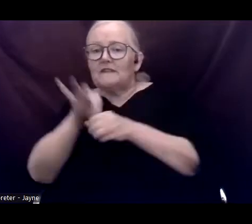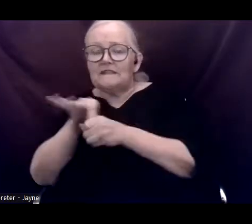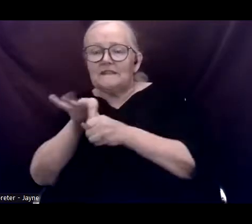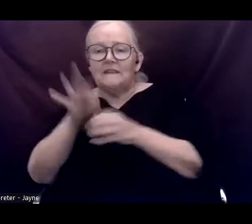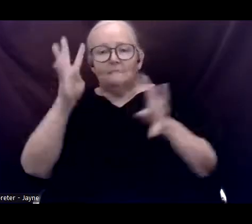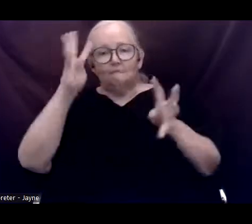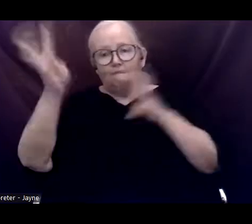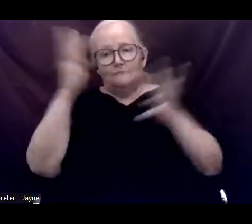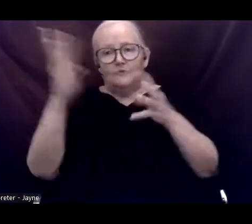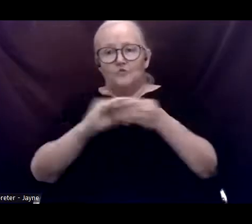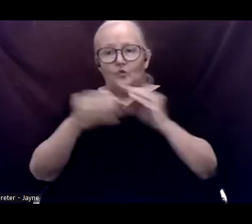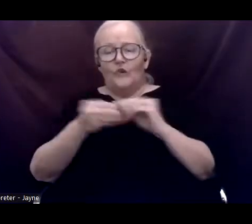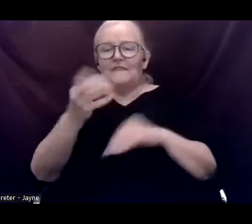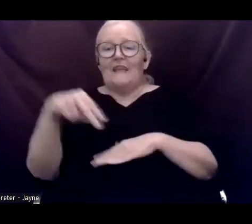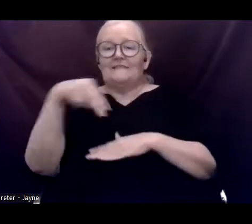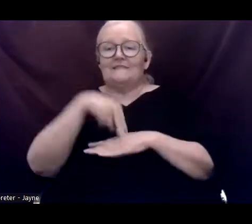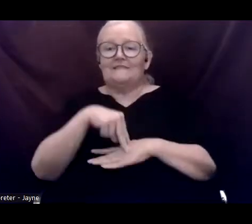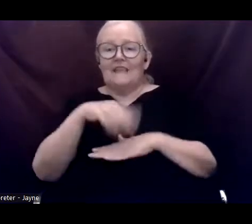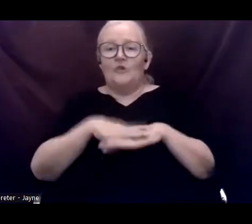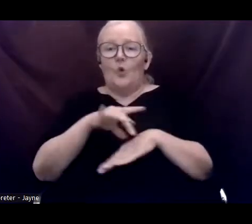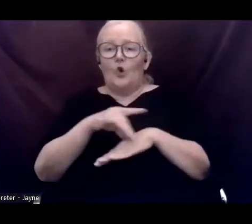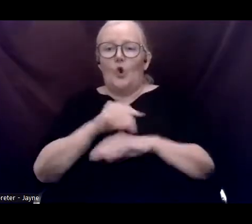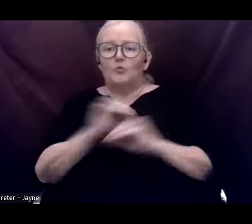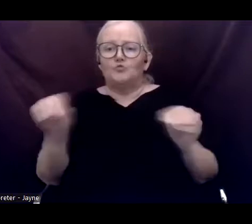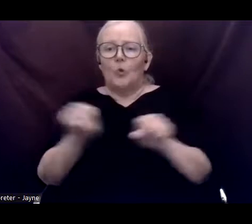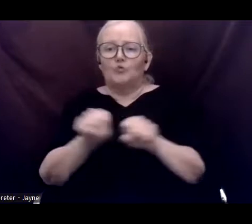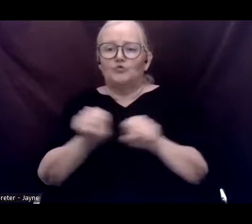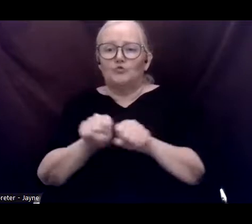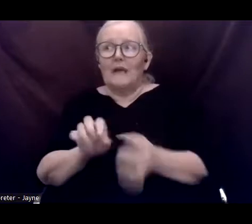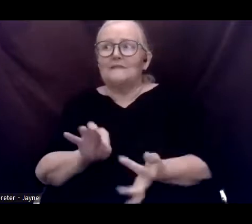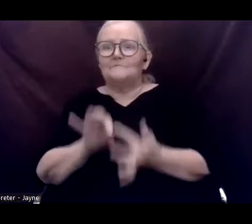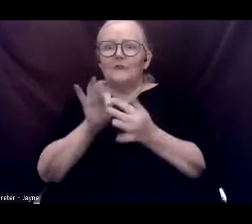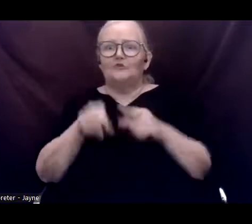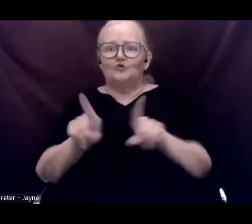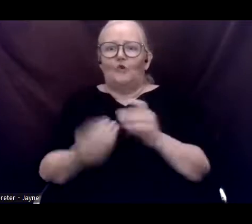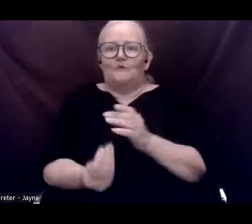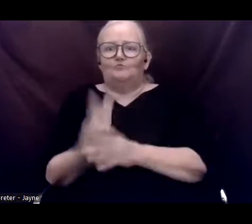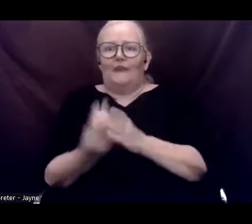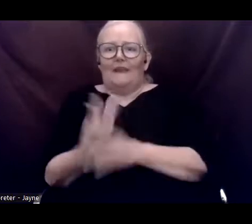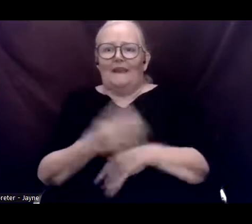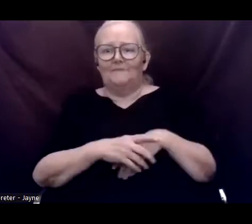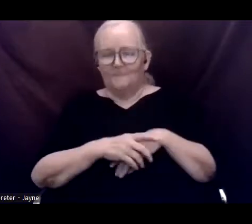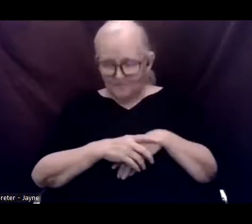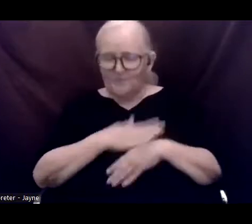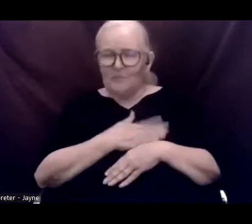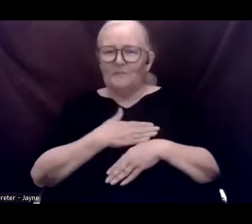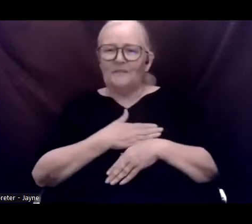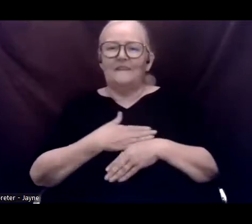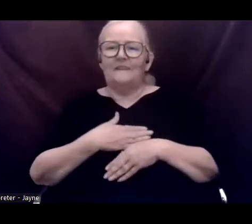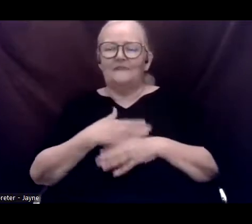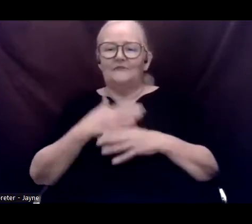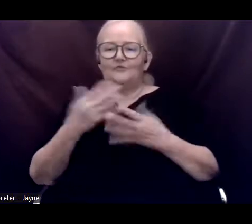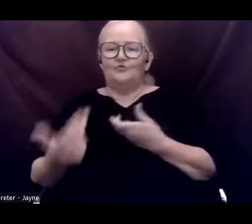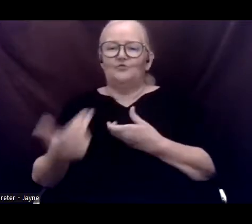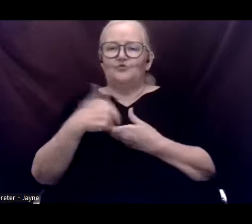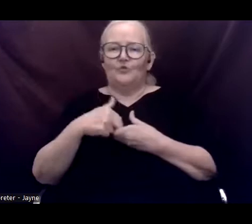standing barefoot on the earth, especially in springtime. Please join me in giving Lora a